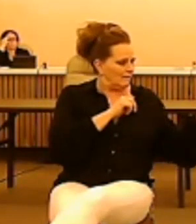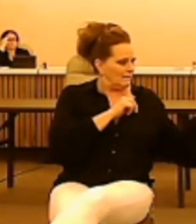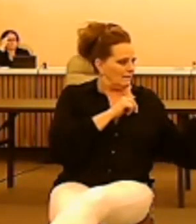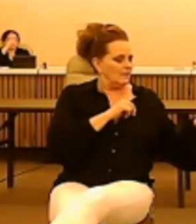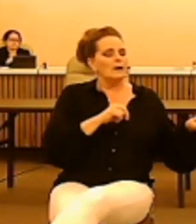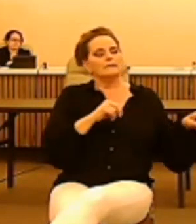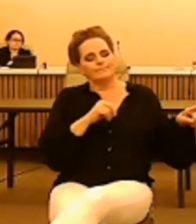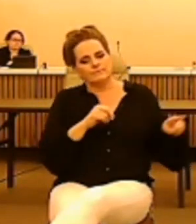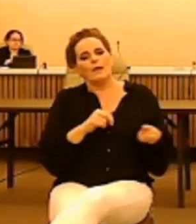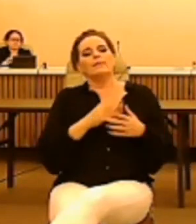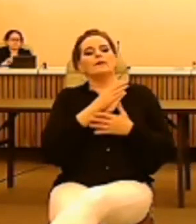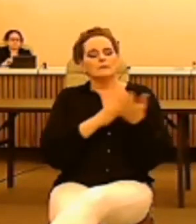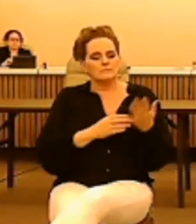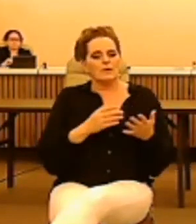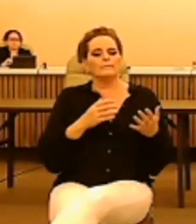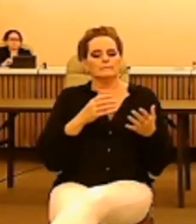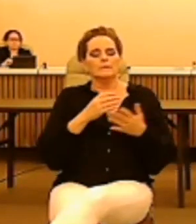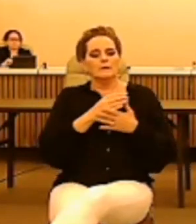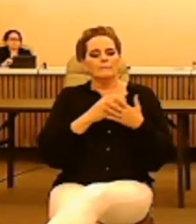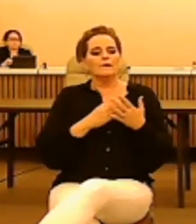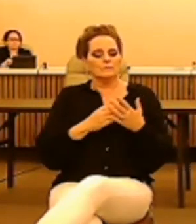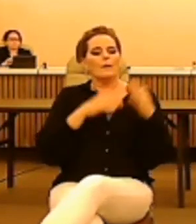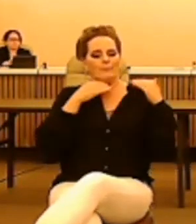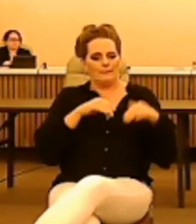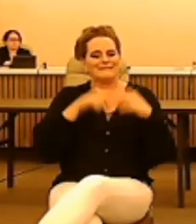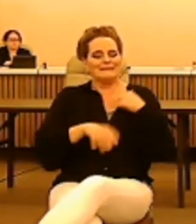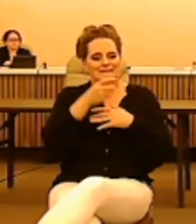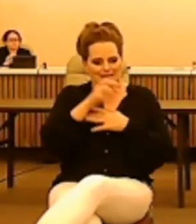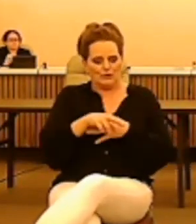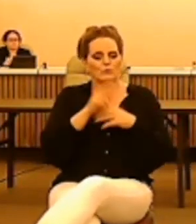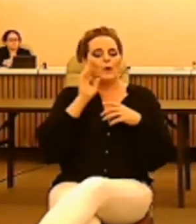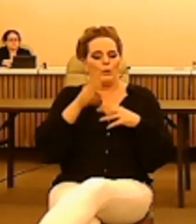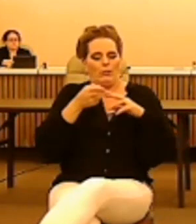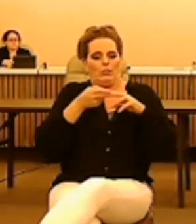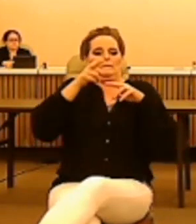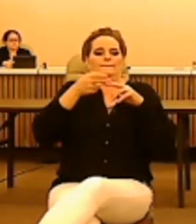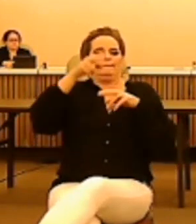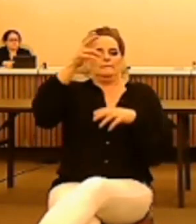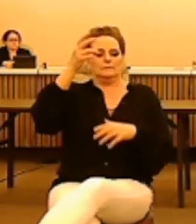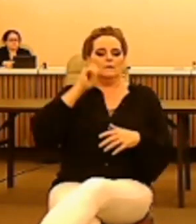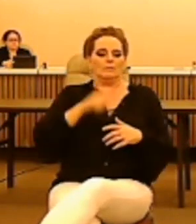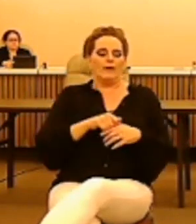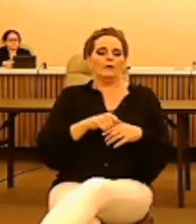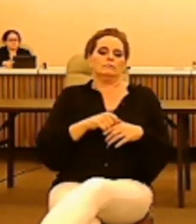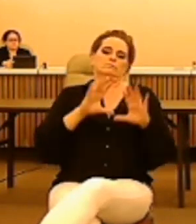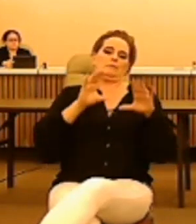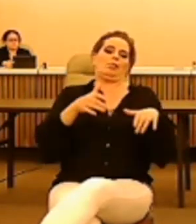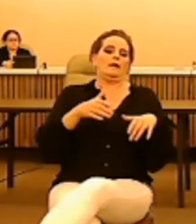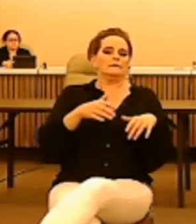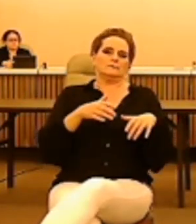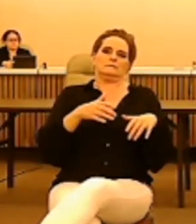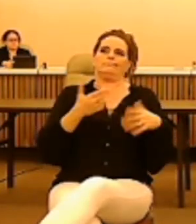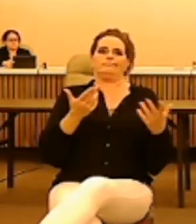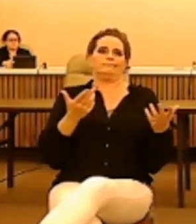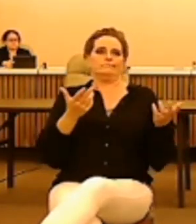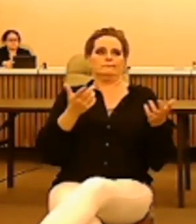There are some provisions in seeker that do bump up their classification status based on whether